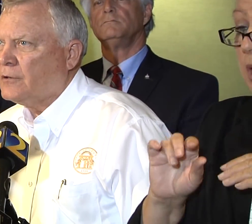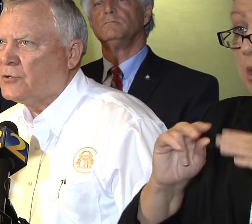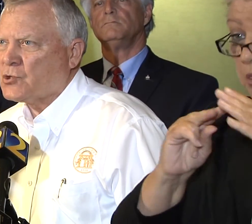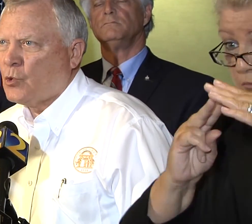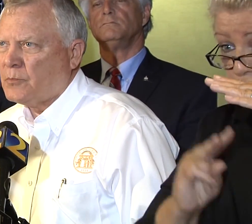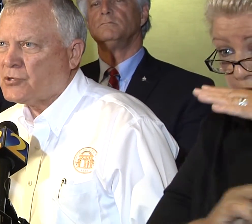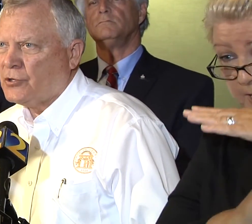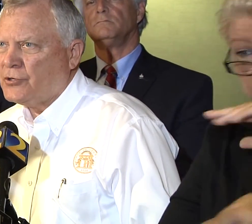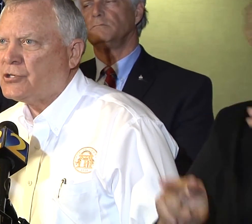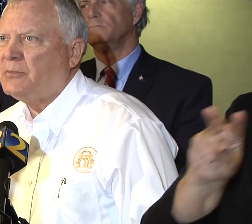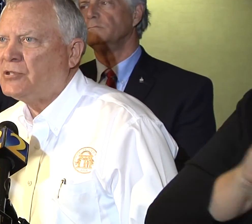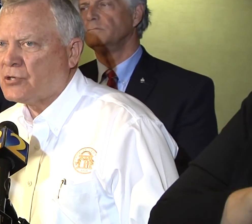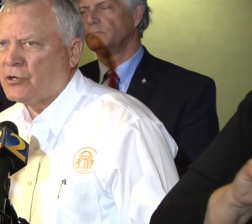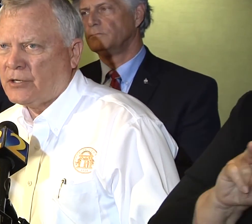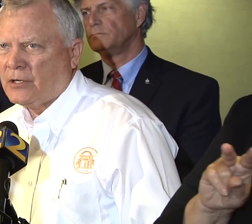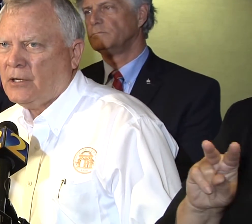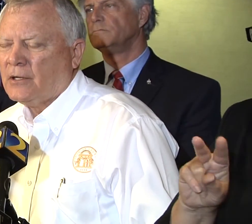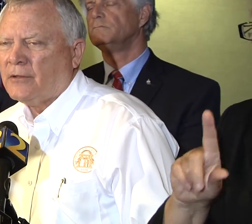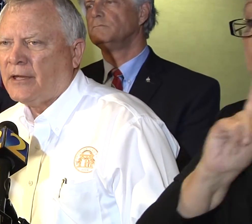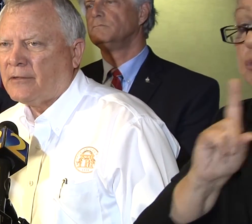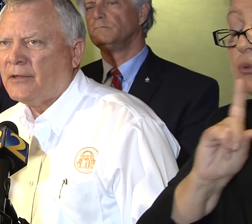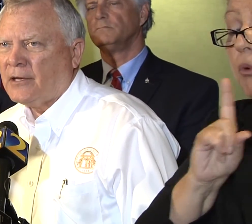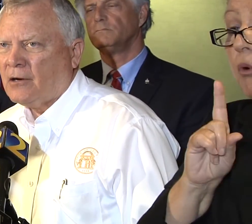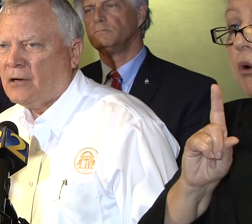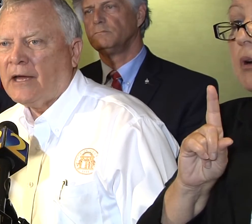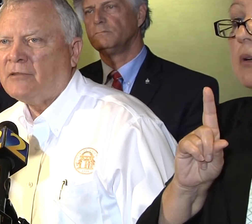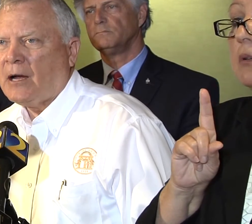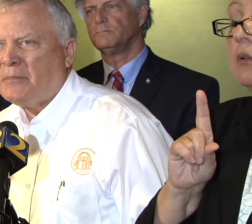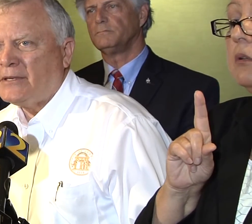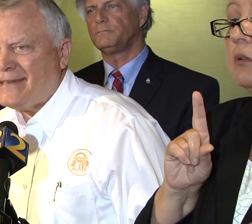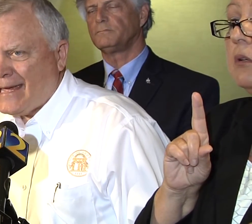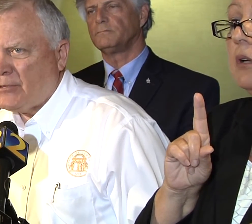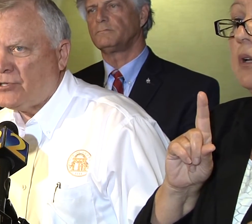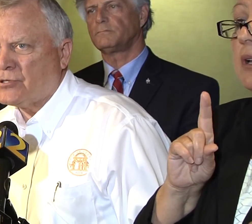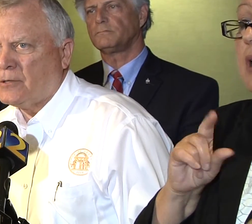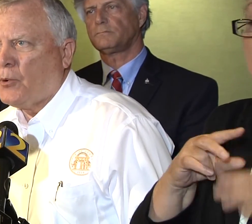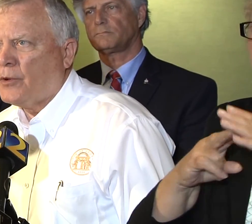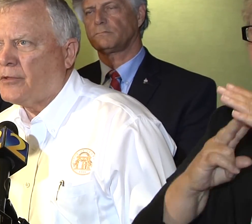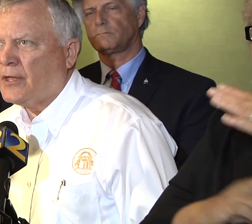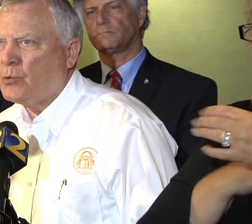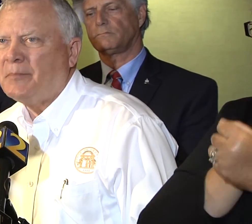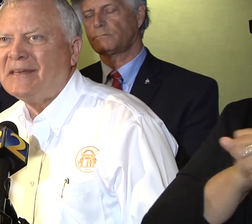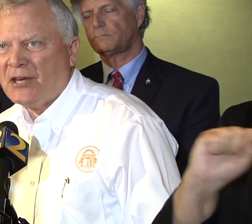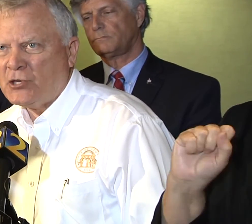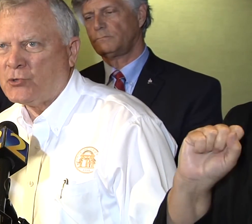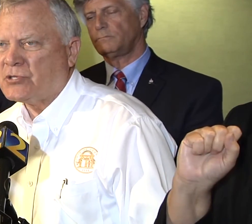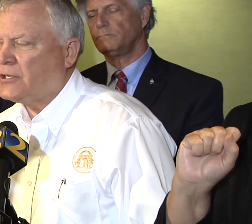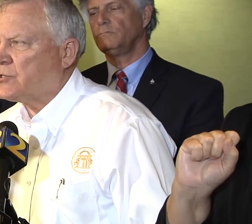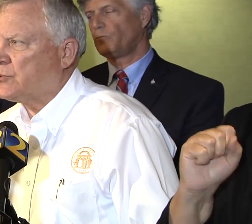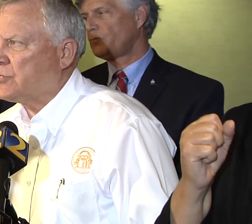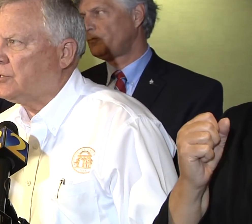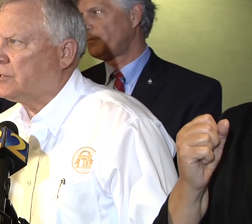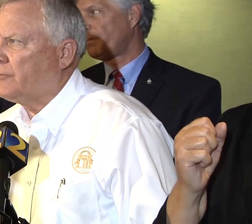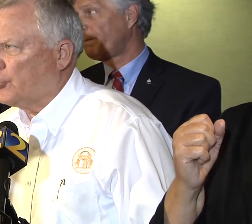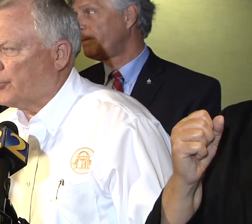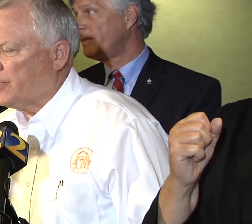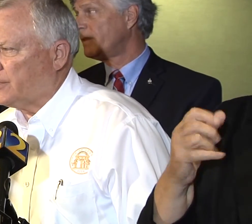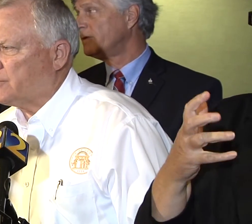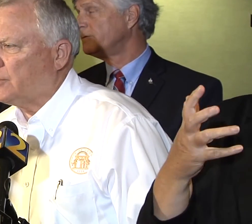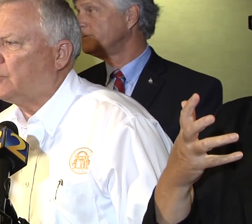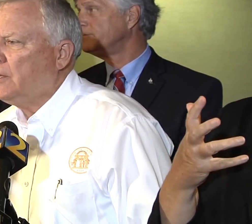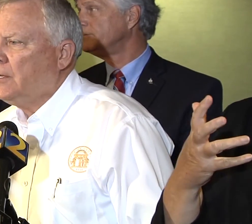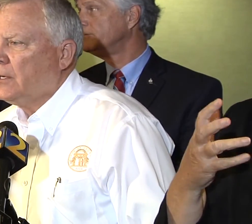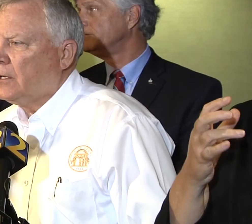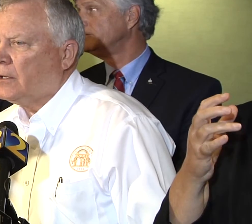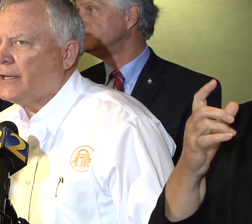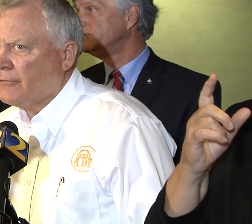after the storm surge to be certain that they have not been damaged to the point that they would be dangerous as a result of the hurricane.